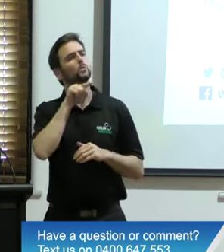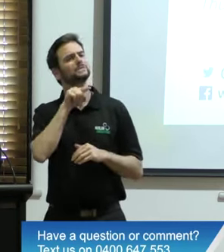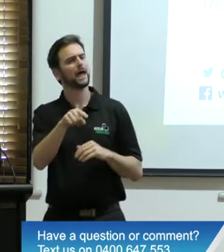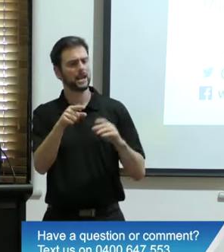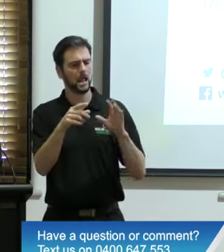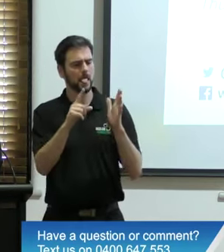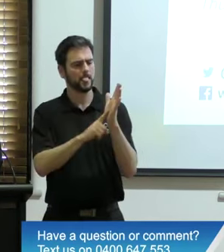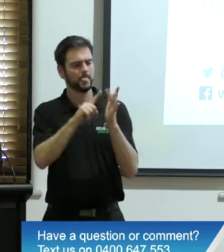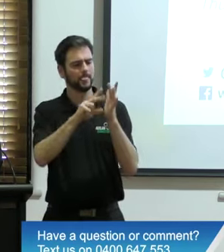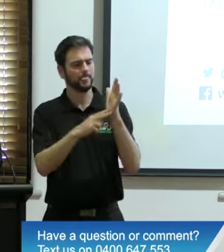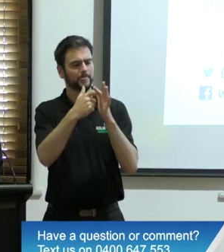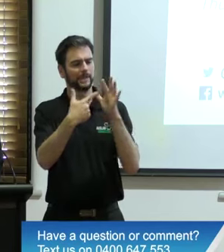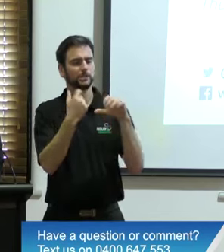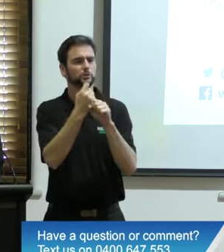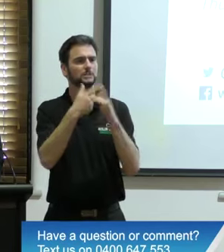Yeah.